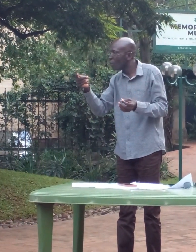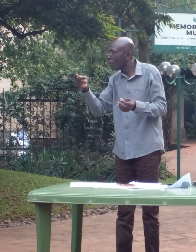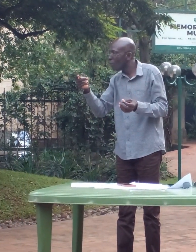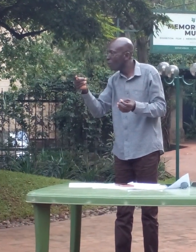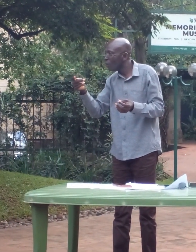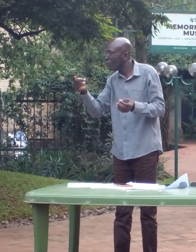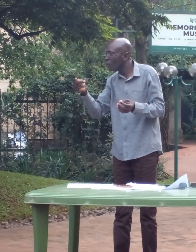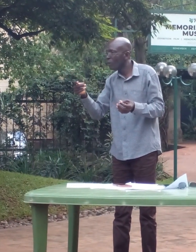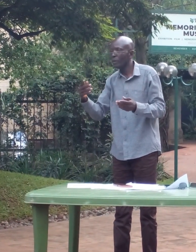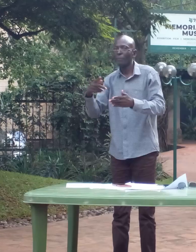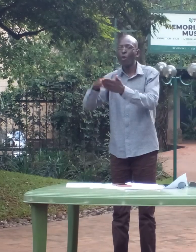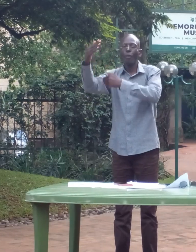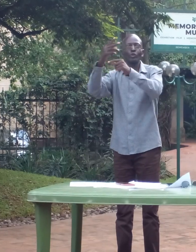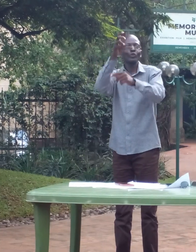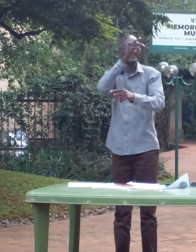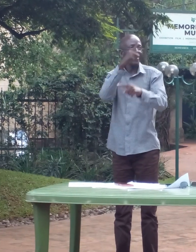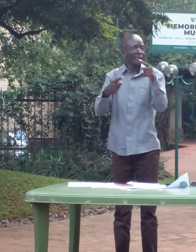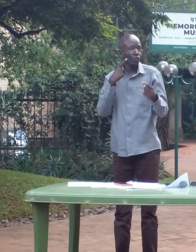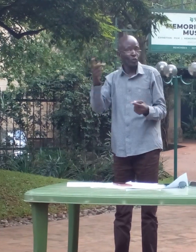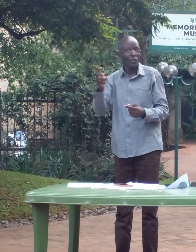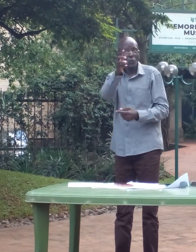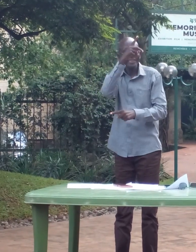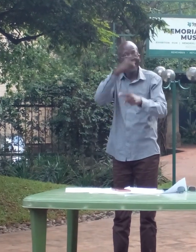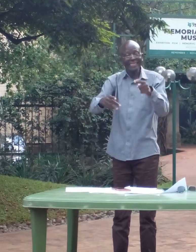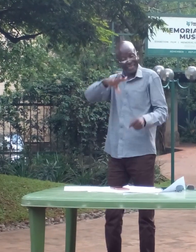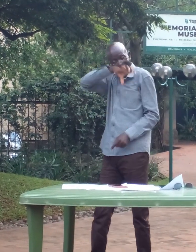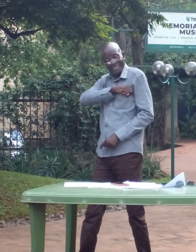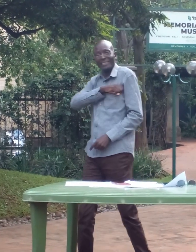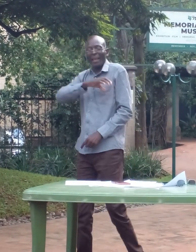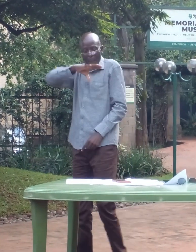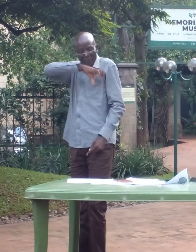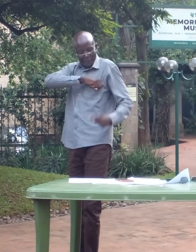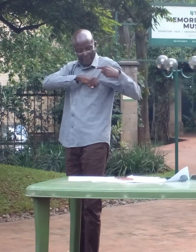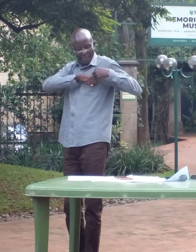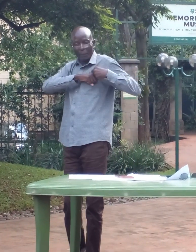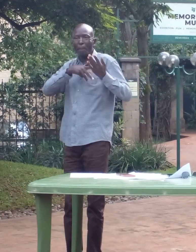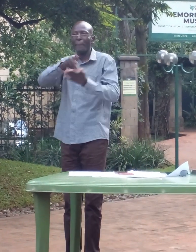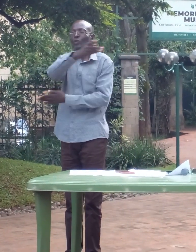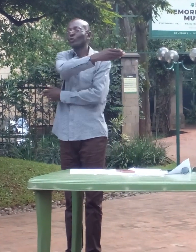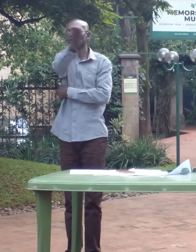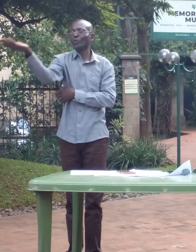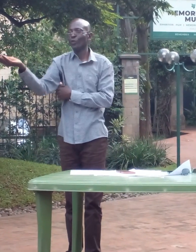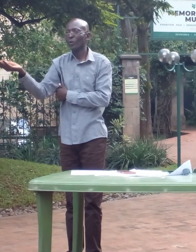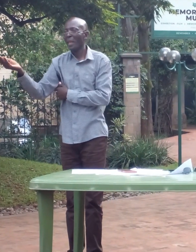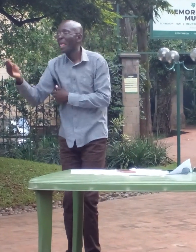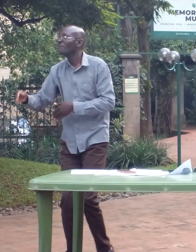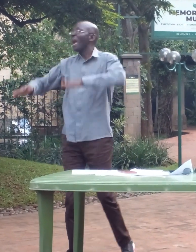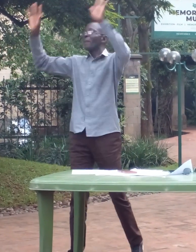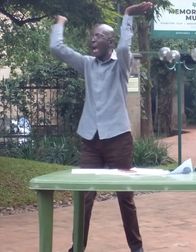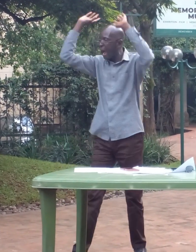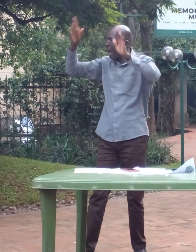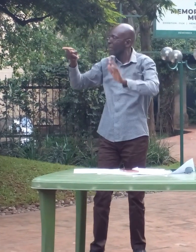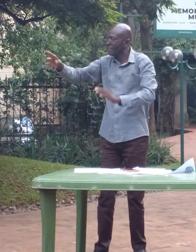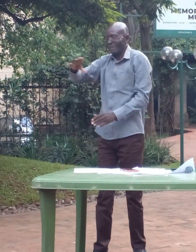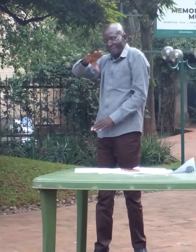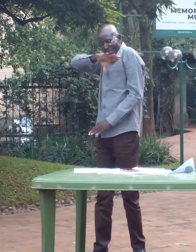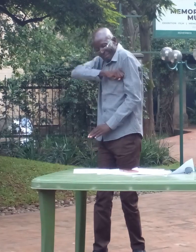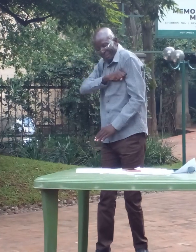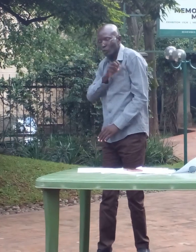we've been training like for 6 years, but you see, it needs patience so that we can all be accepted.